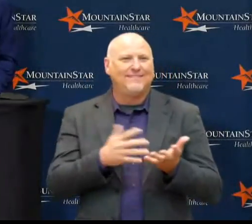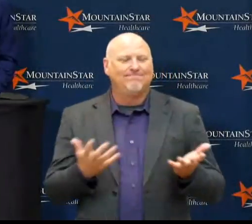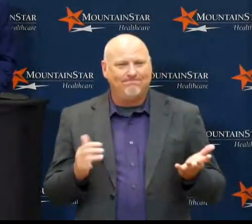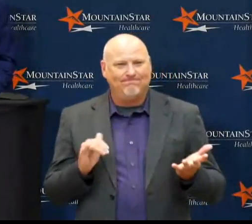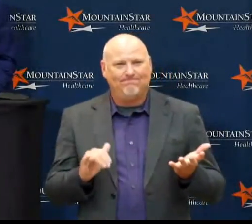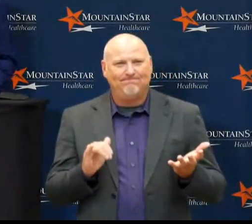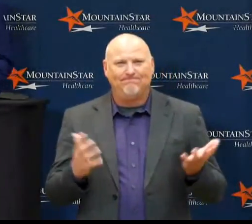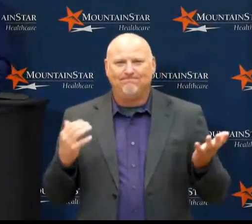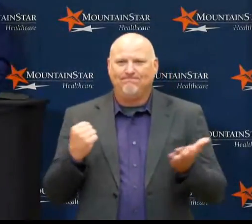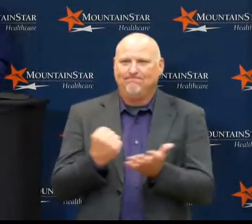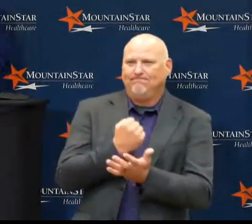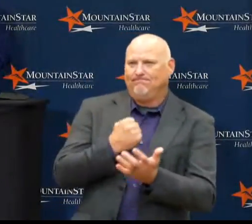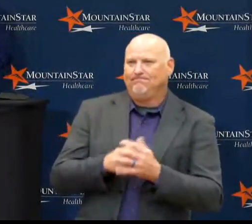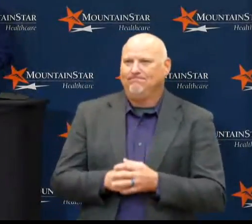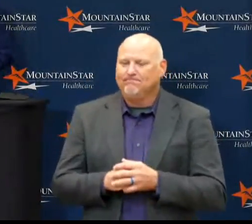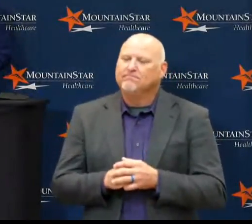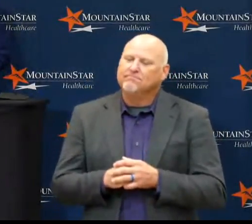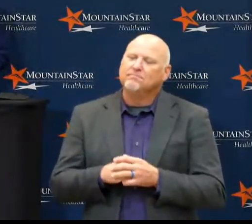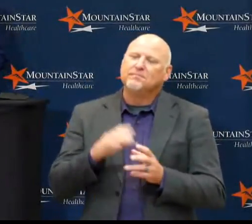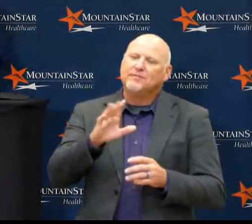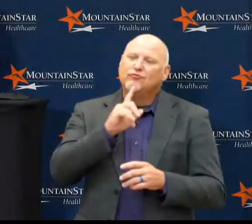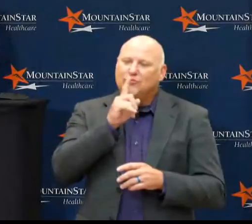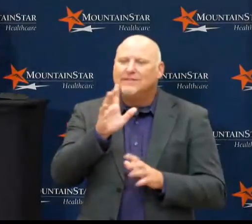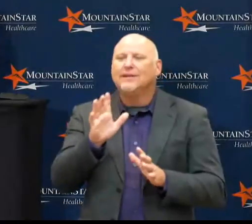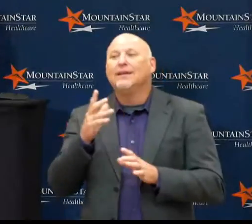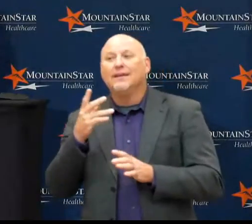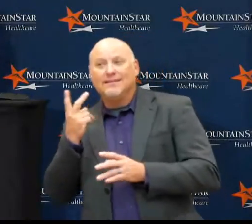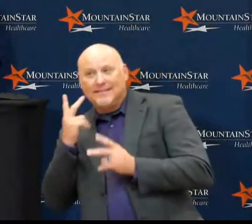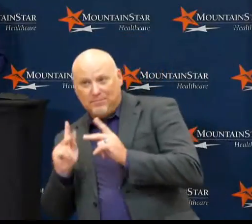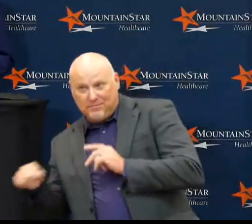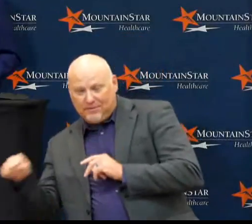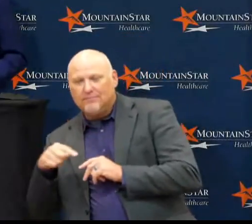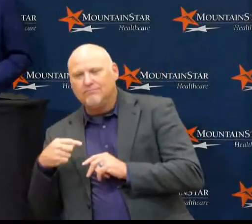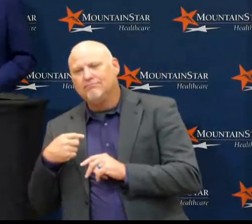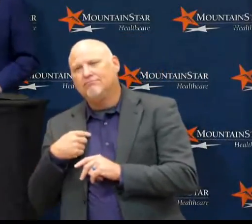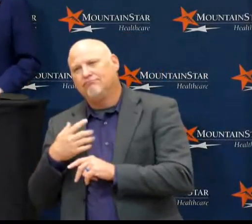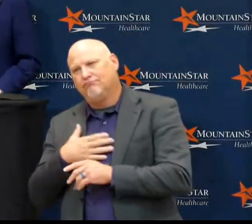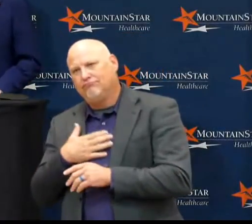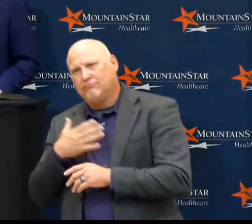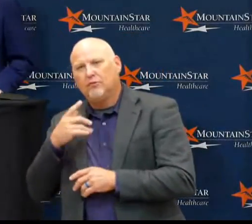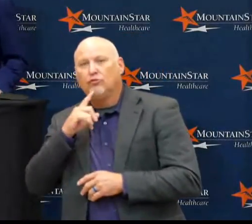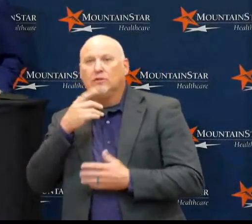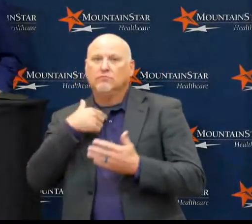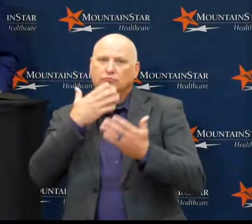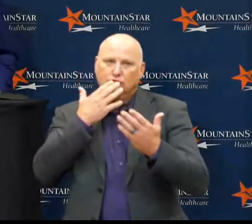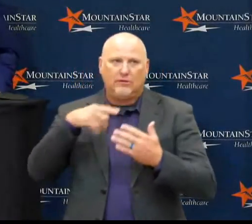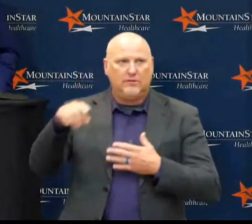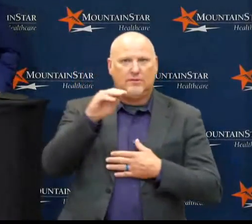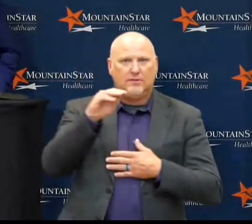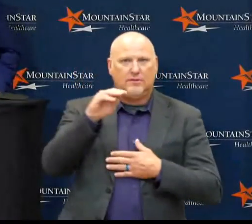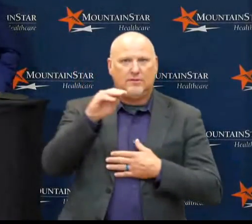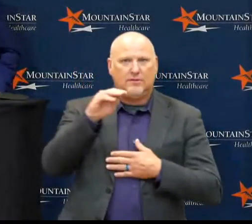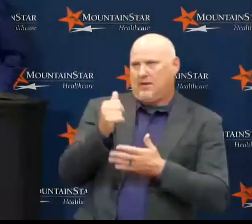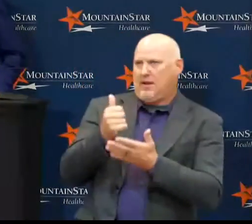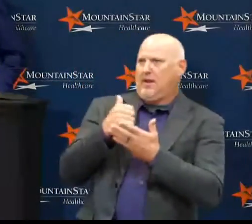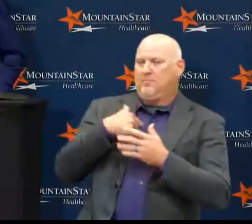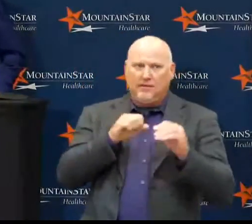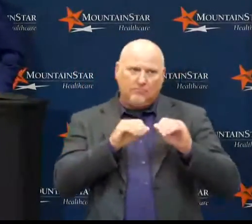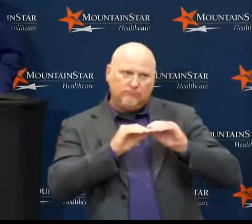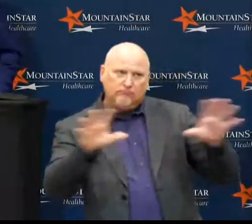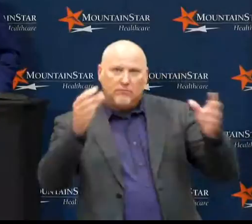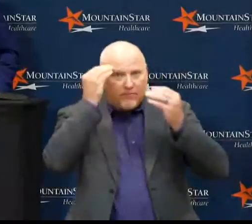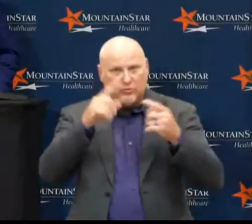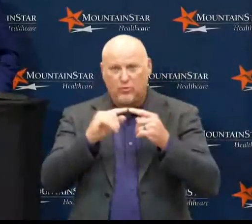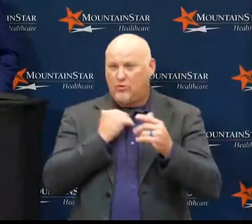Actually, it is good to see you all again, and we really appreciate you coming here today. We had moved these to